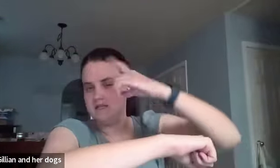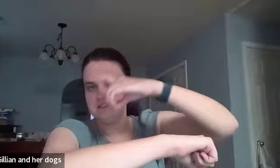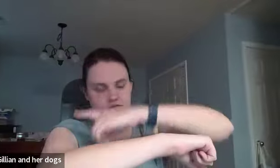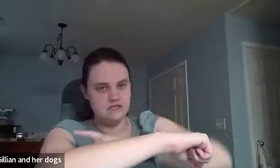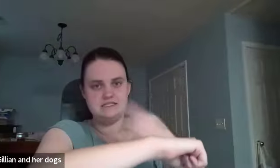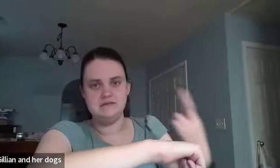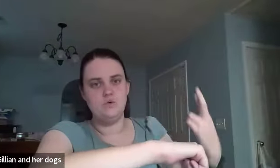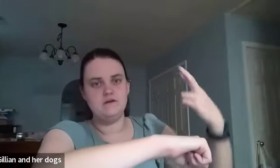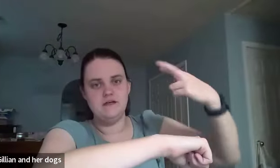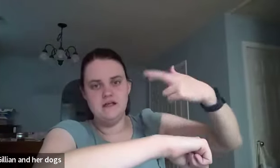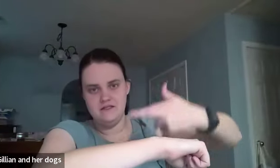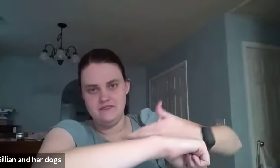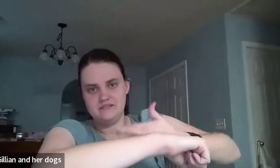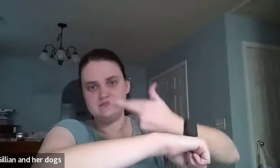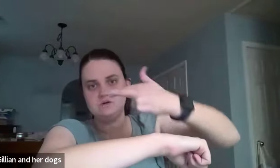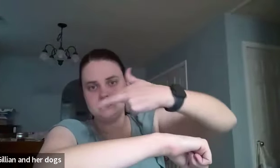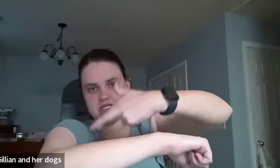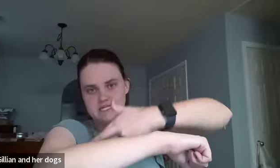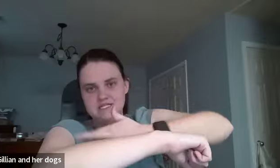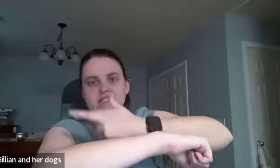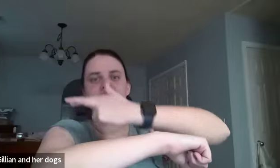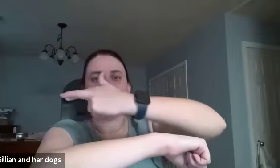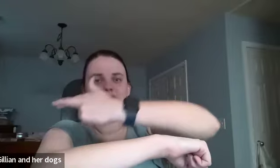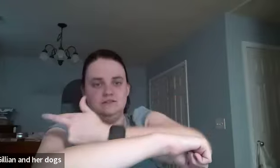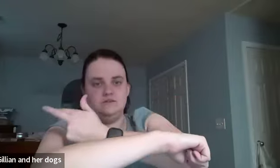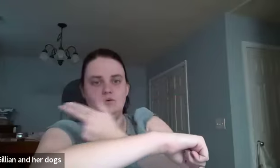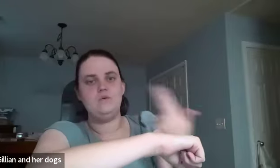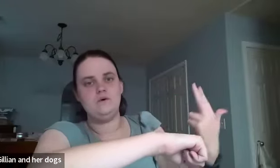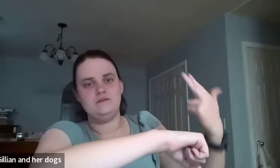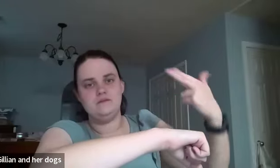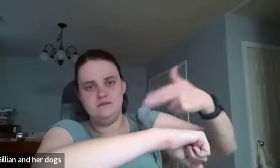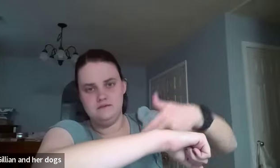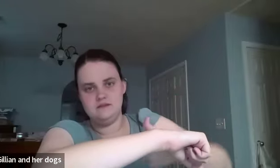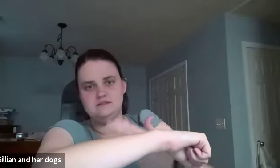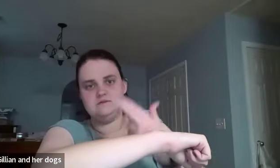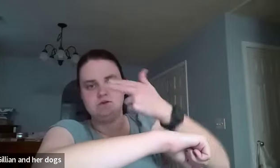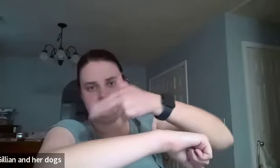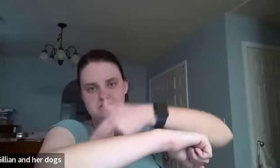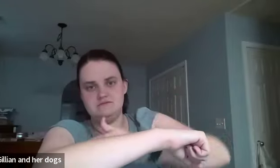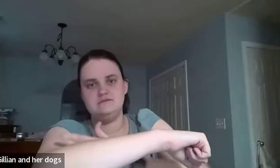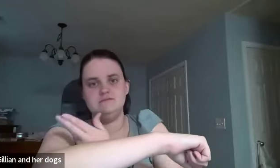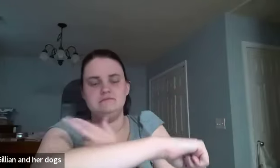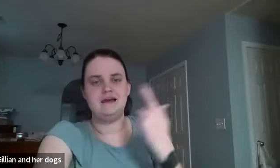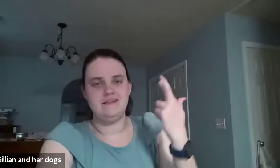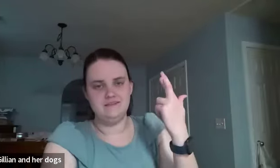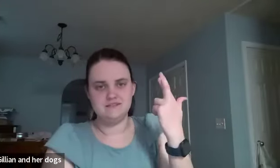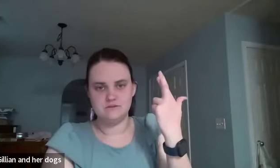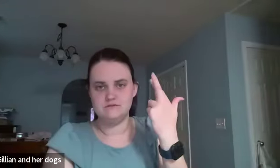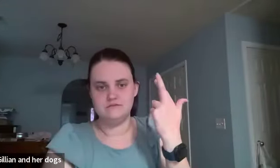not as often. I see more of this one or this one, but I like this one.